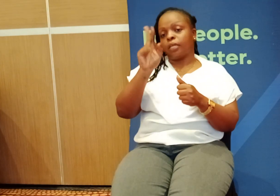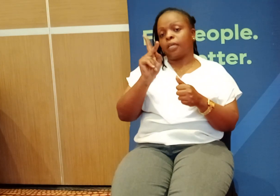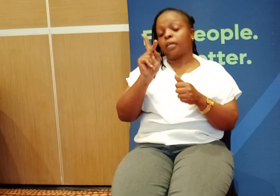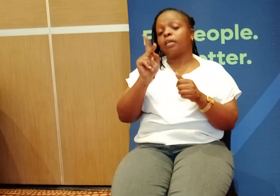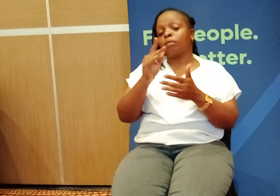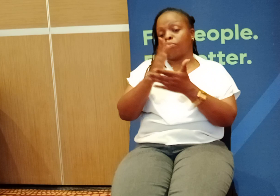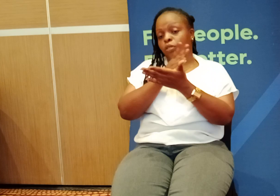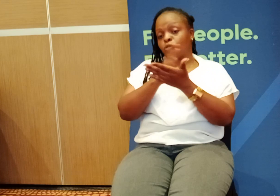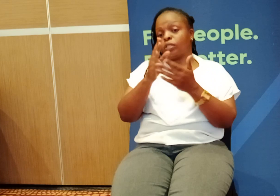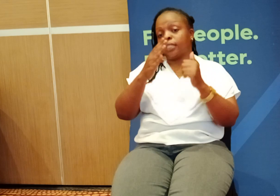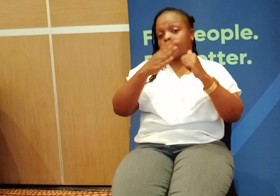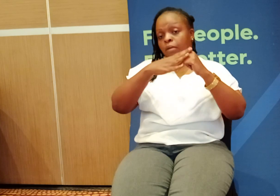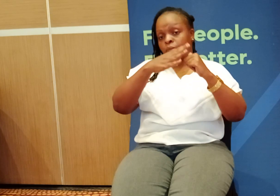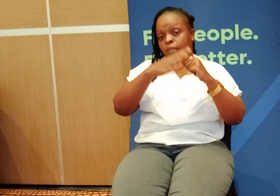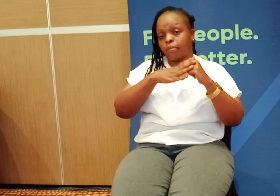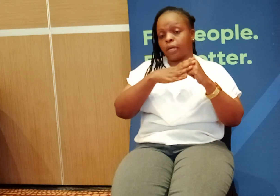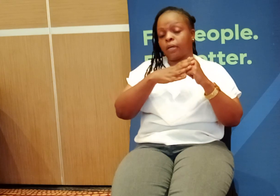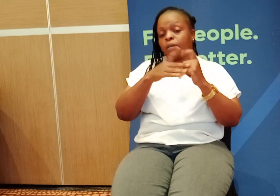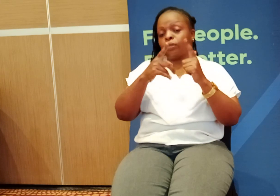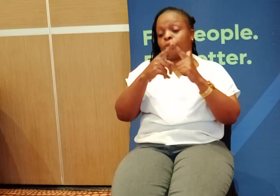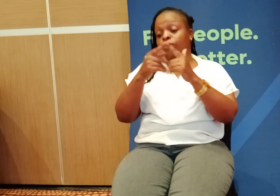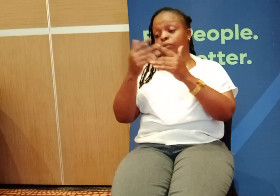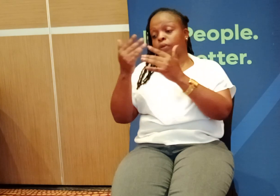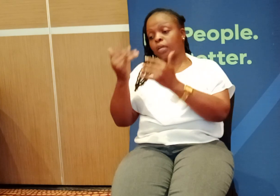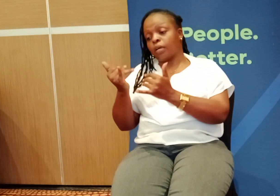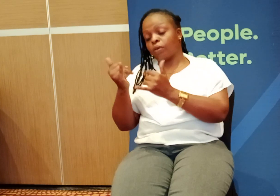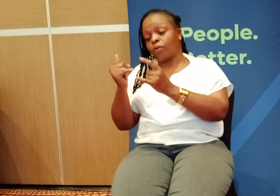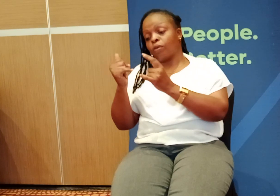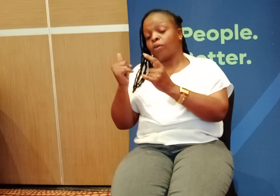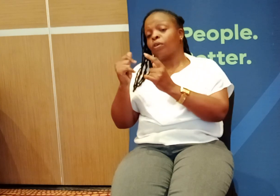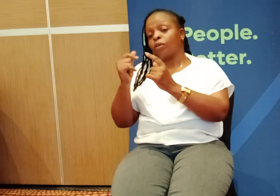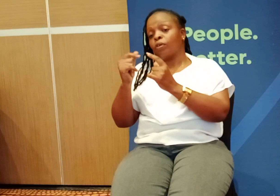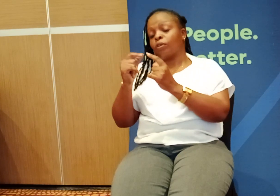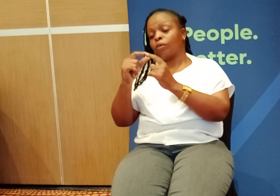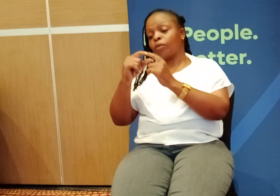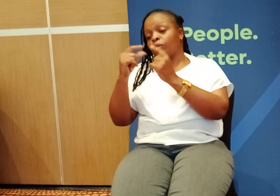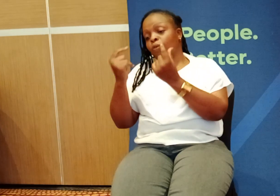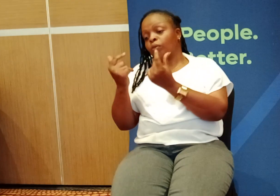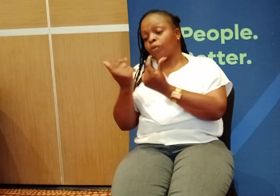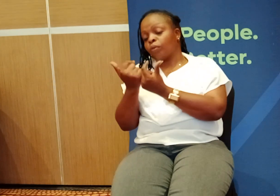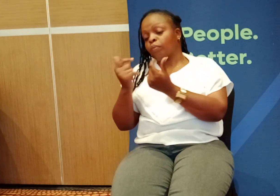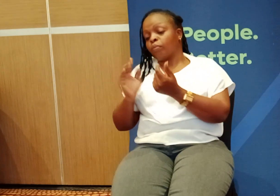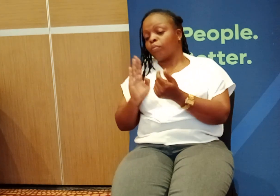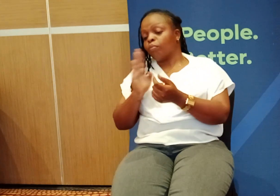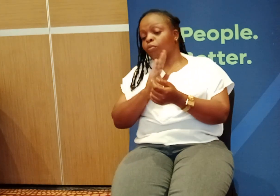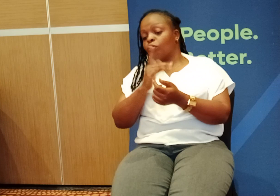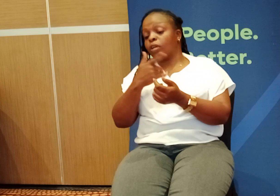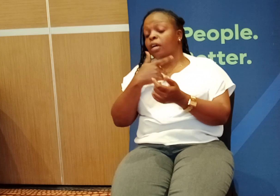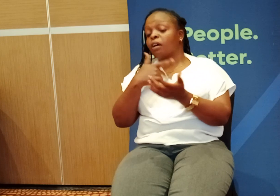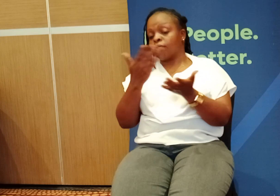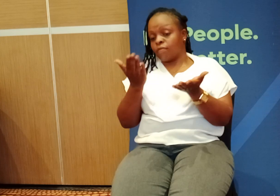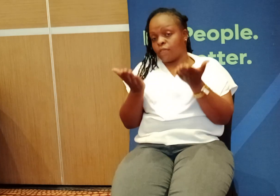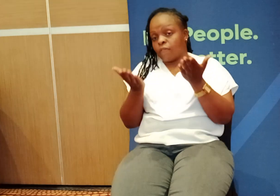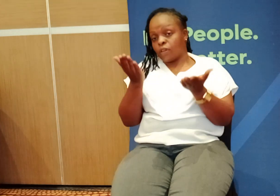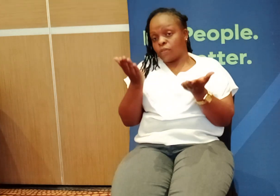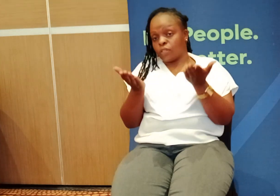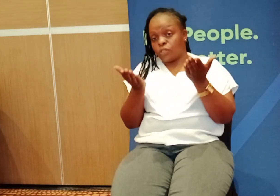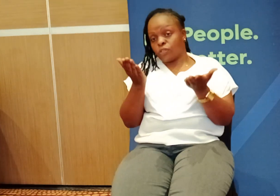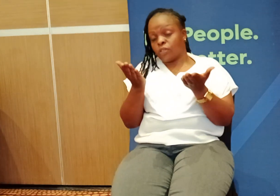Between September to now, the group board has been going through an evaluation of the best